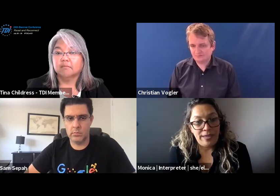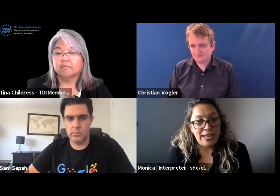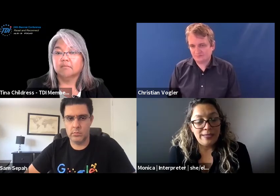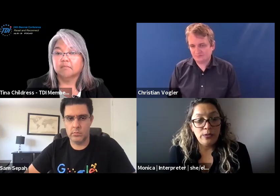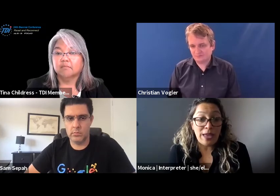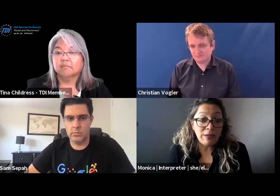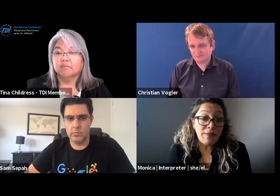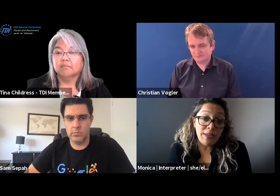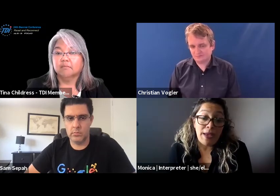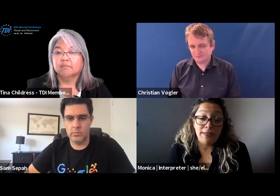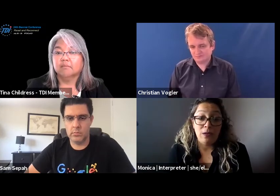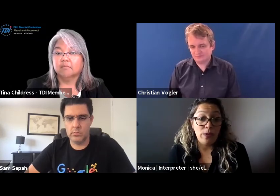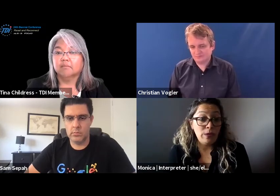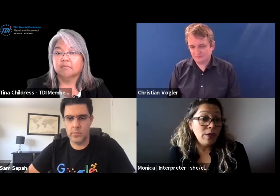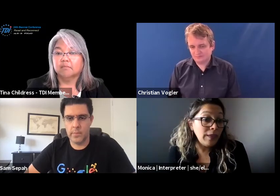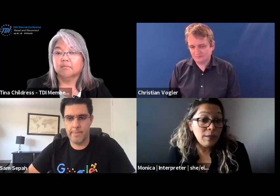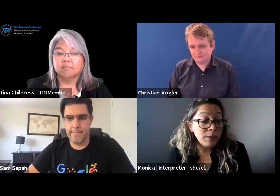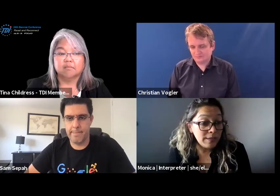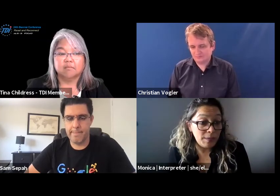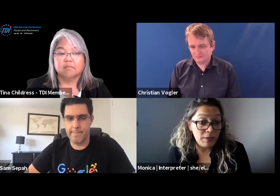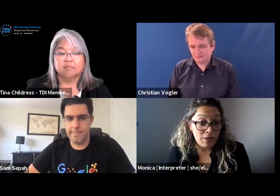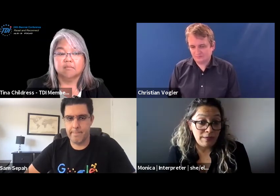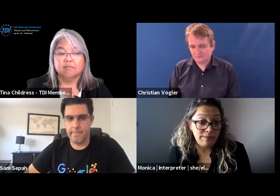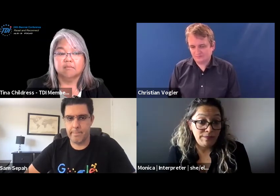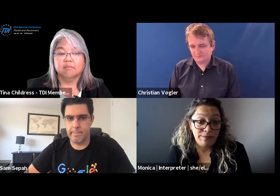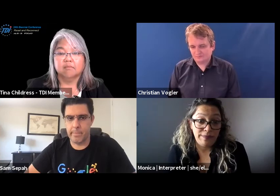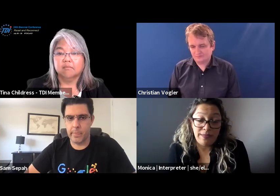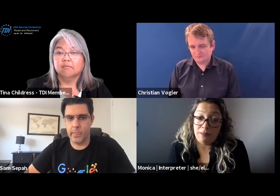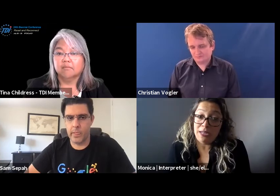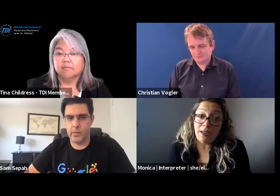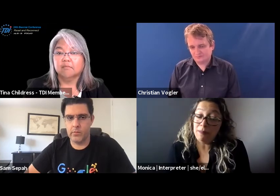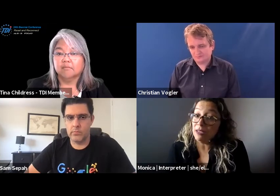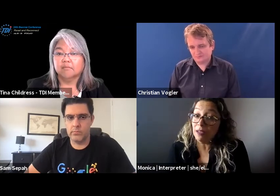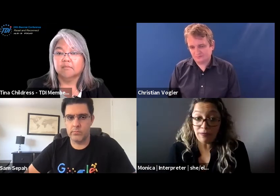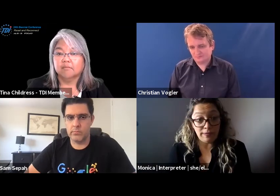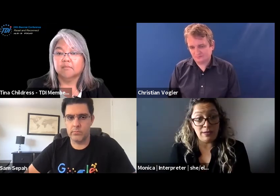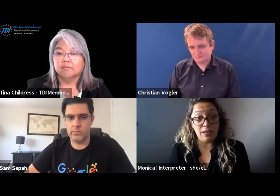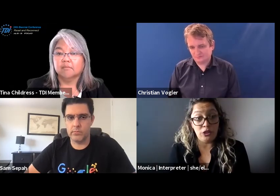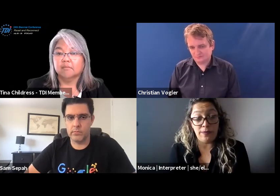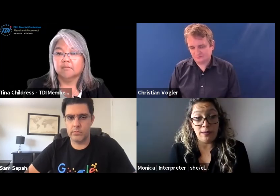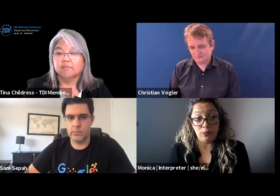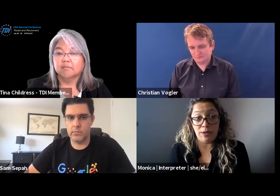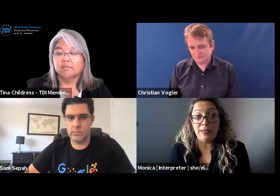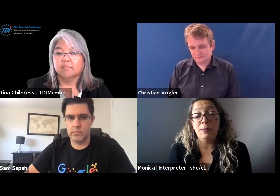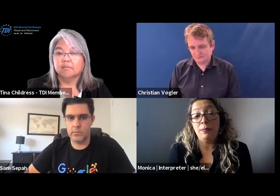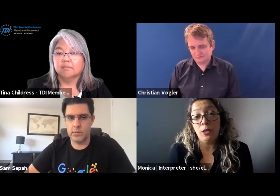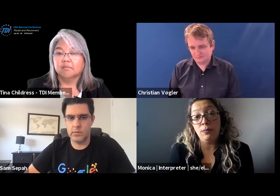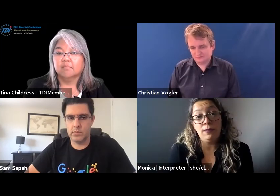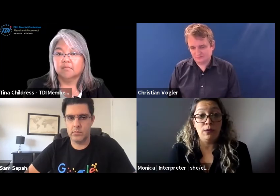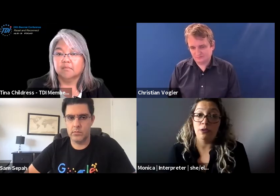And so that'll have an impact on whether or not they can participate or not. There might not be enough technology available, right? There might be equipment for a